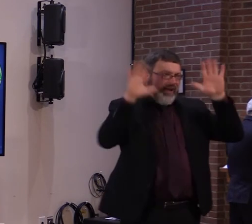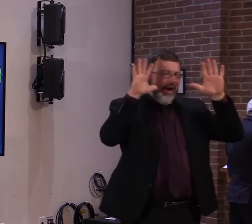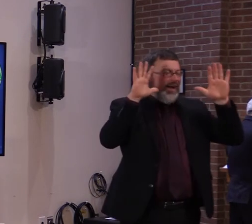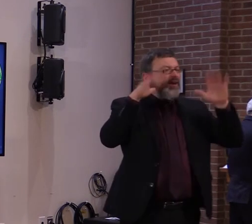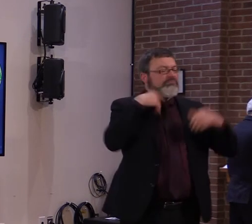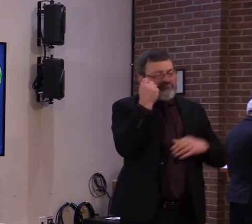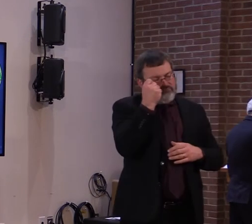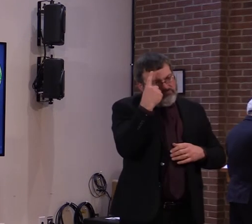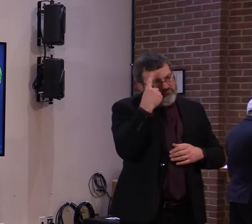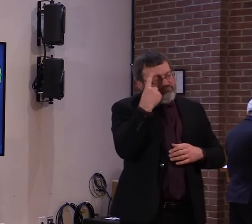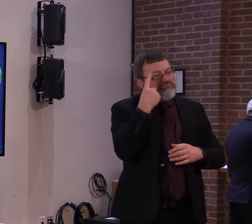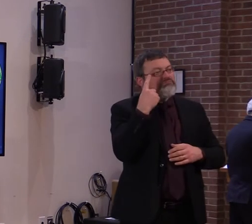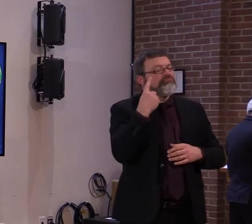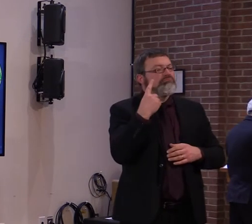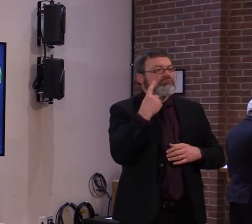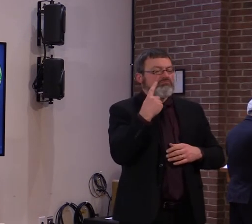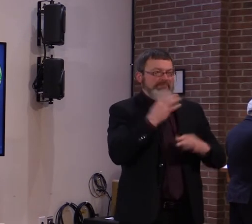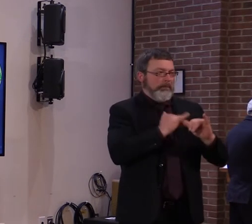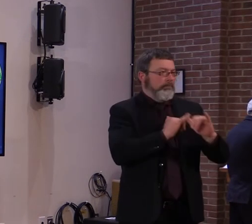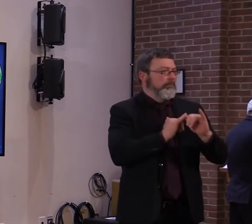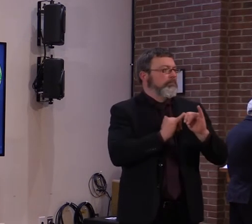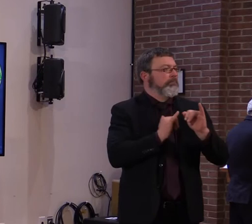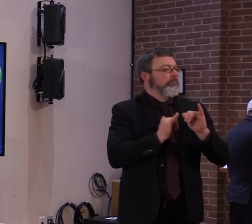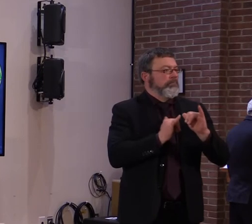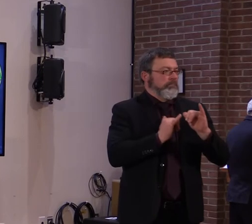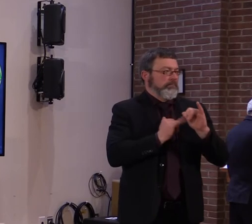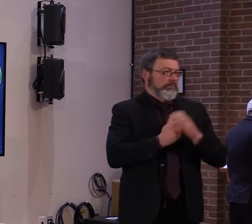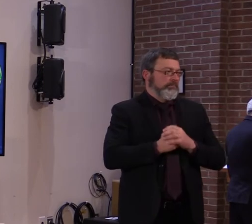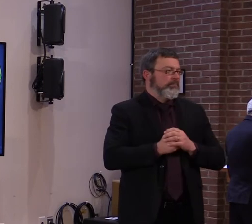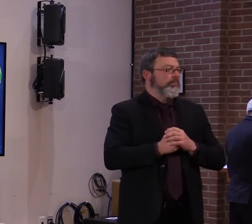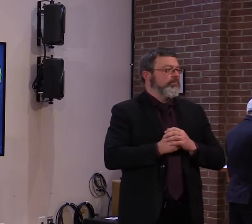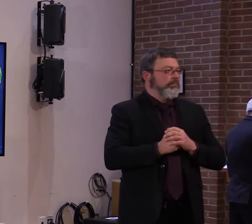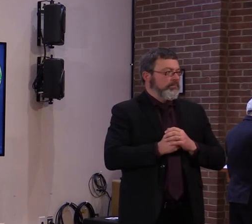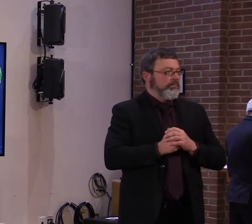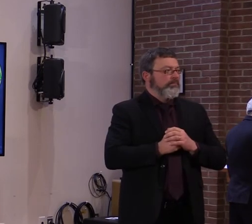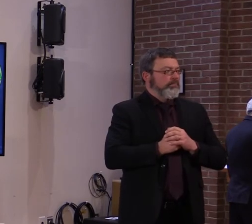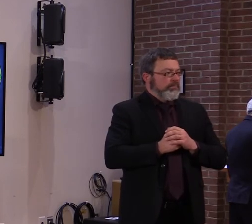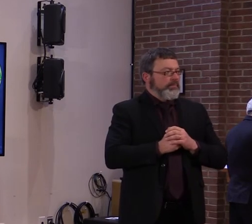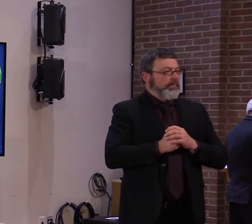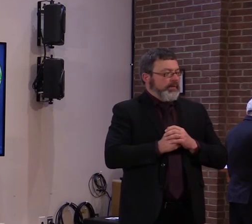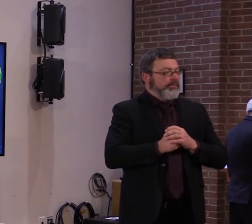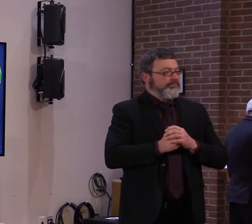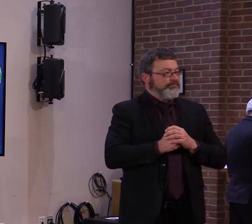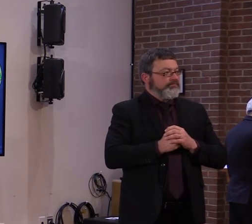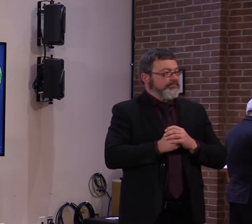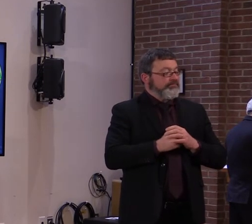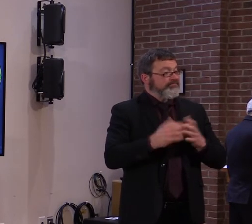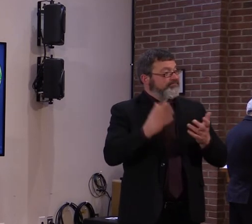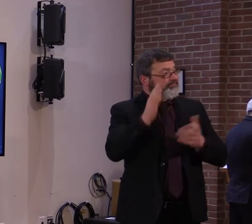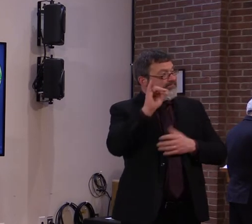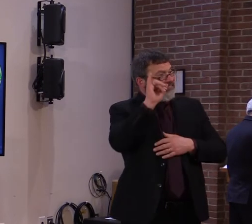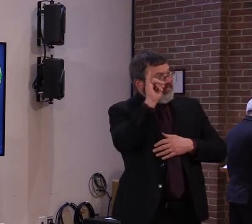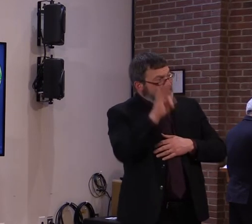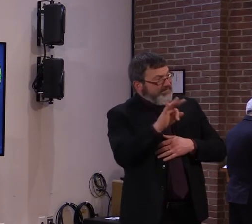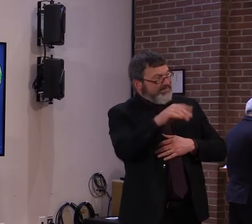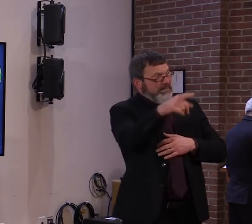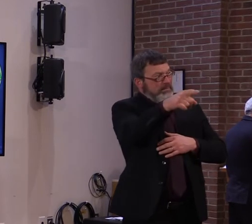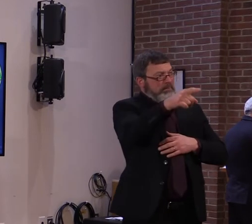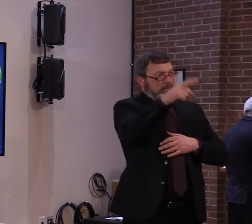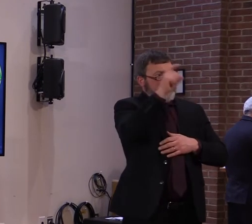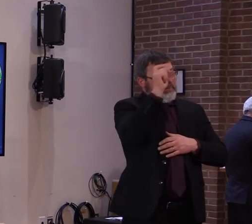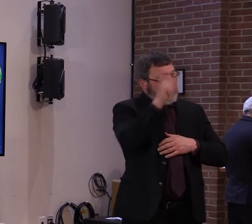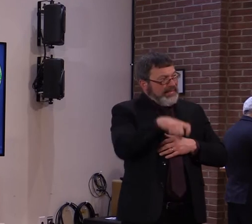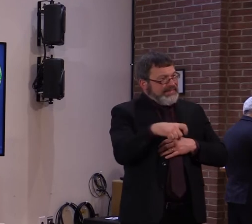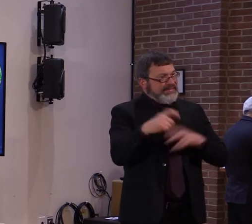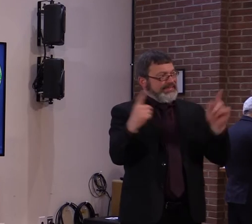anyone you do come into contact with, whether you write it down on a paper or note it on your phone. This will make